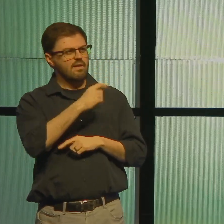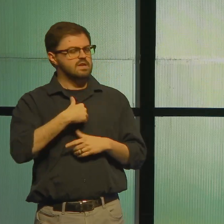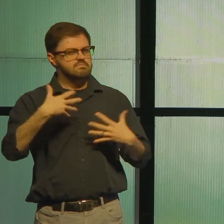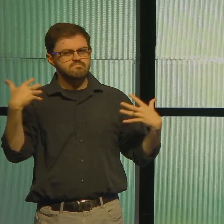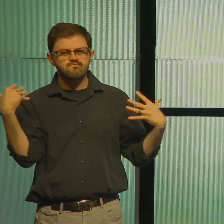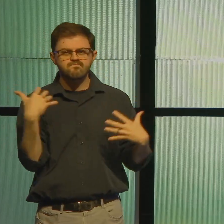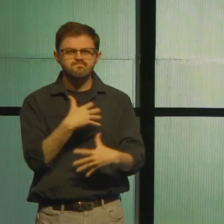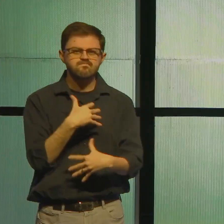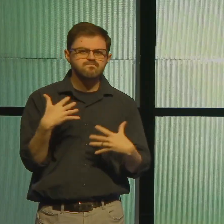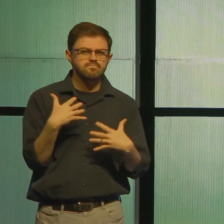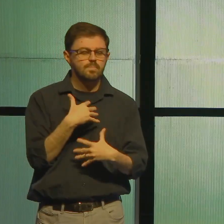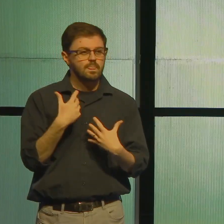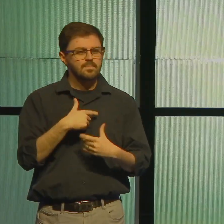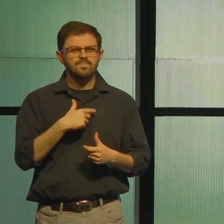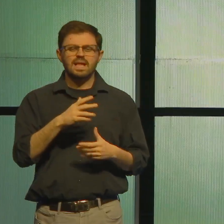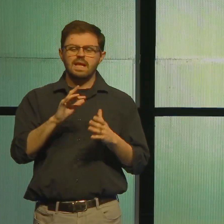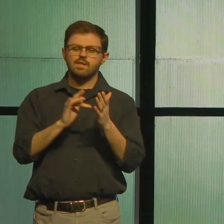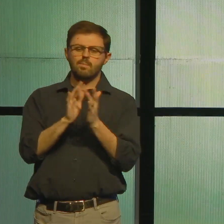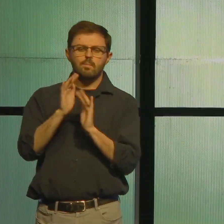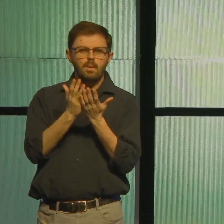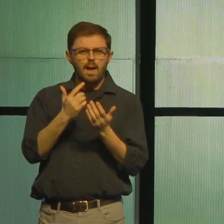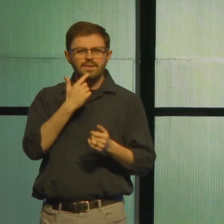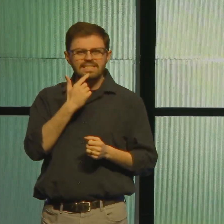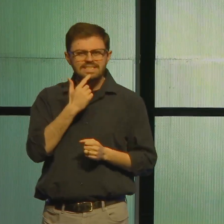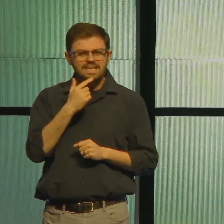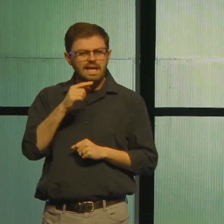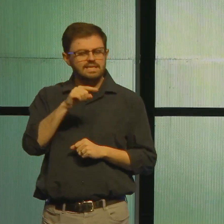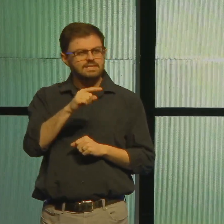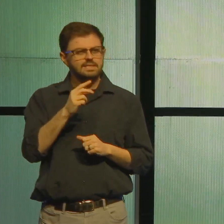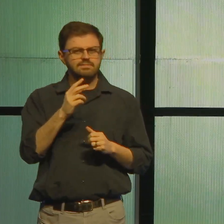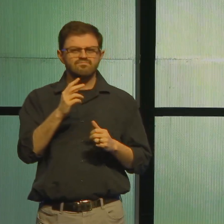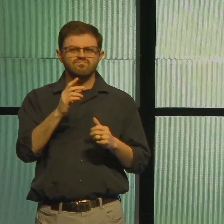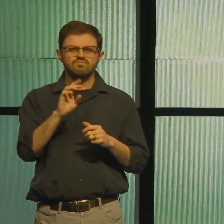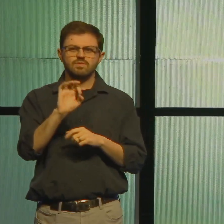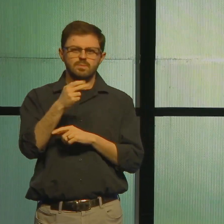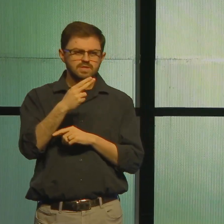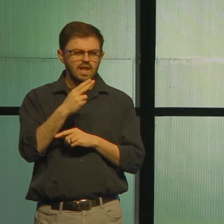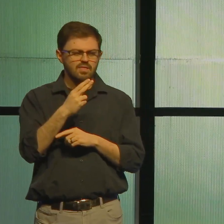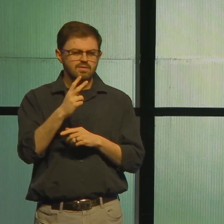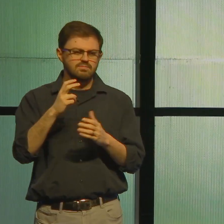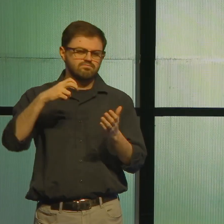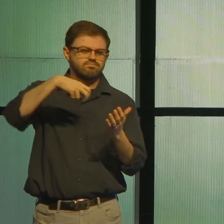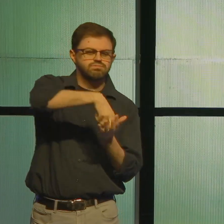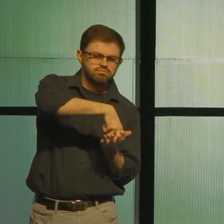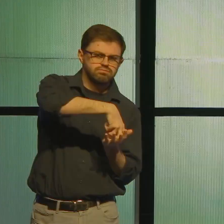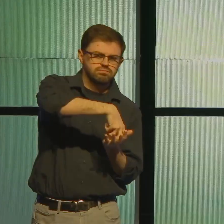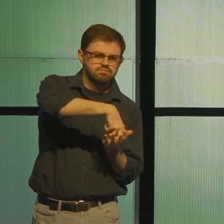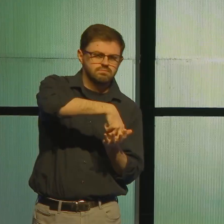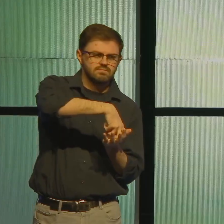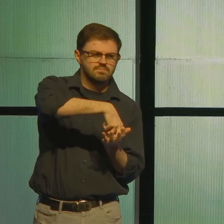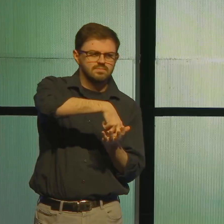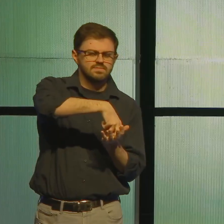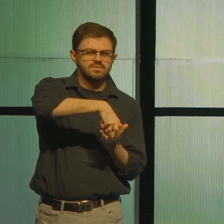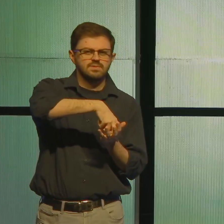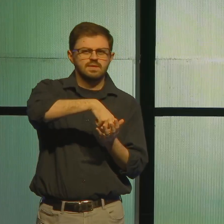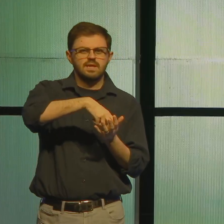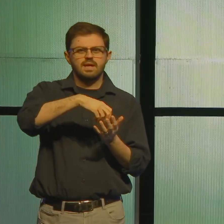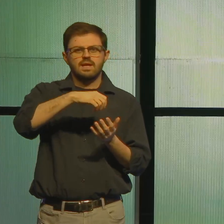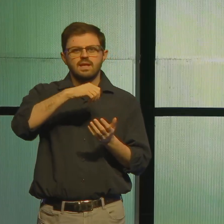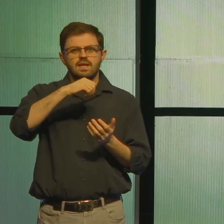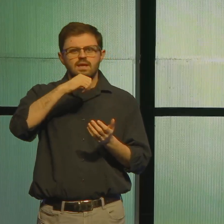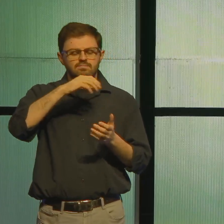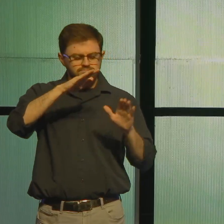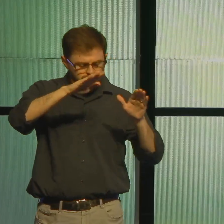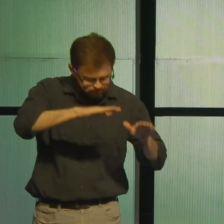mind. And the text says that he falls down on his face. And he doesn't fall on his face in front